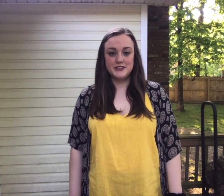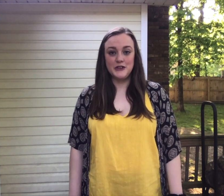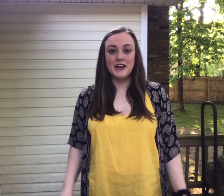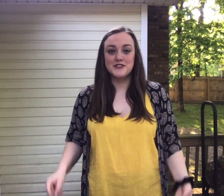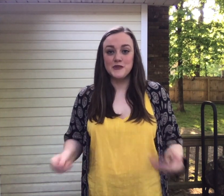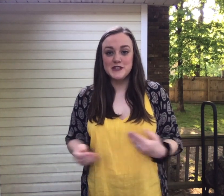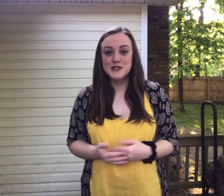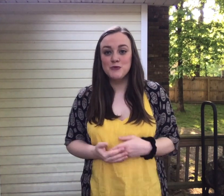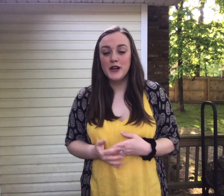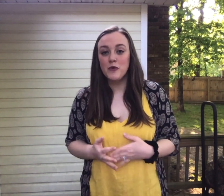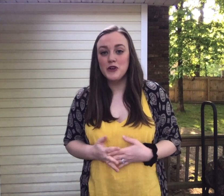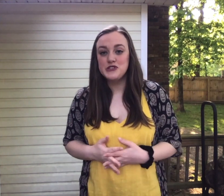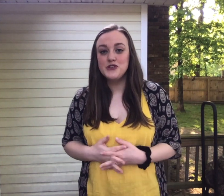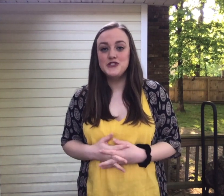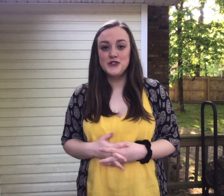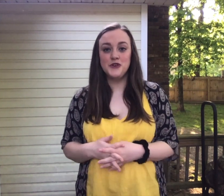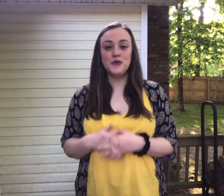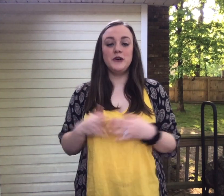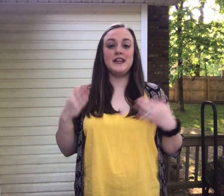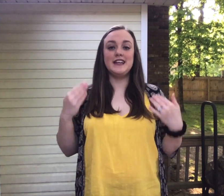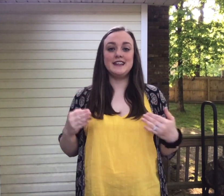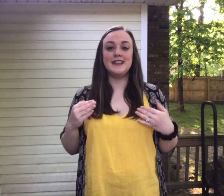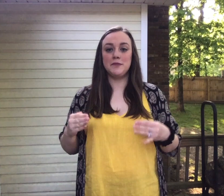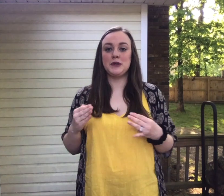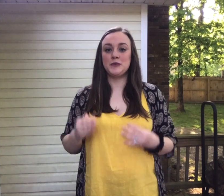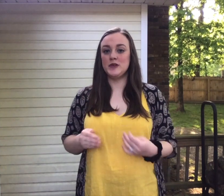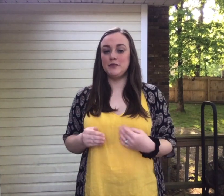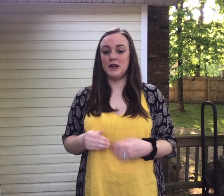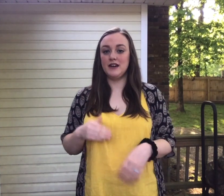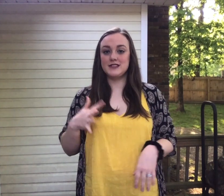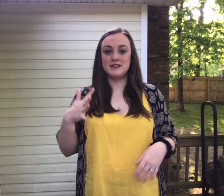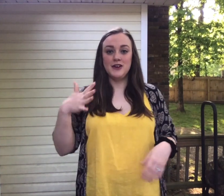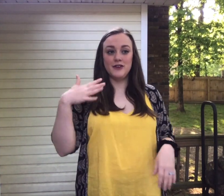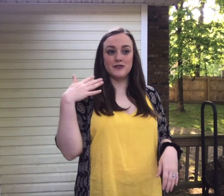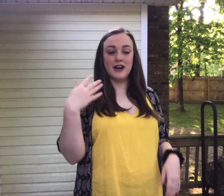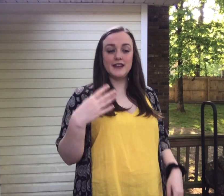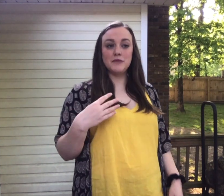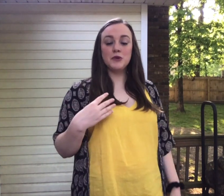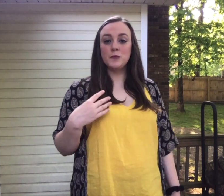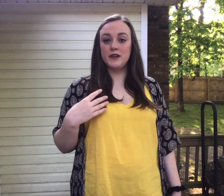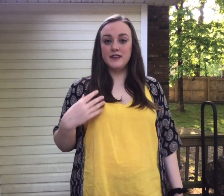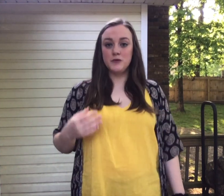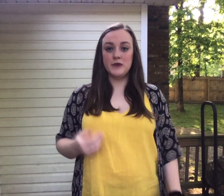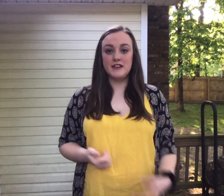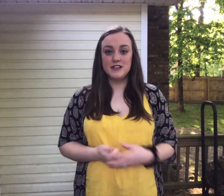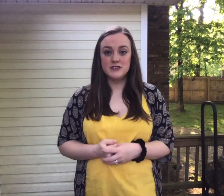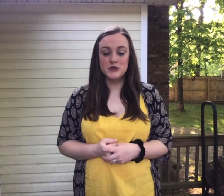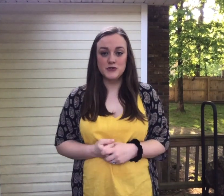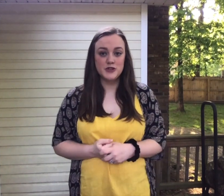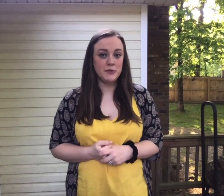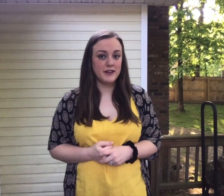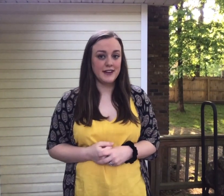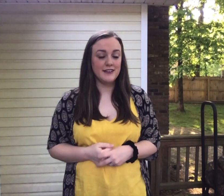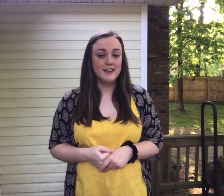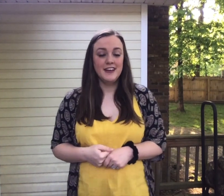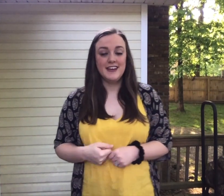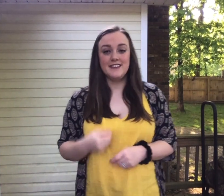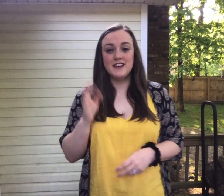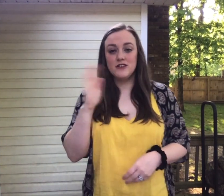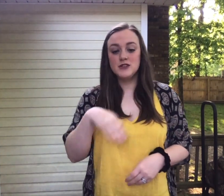Okay, so this is what I want you to do in number 1 box. Write number 1 in the one that I just told you to put it in. And then I also want you